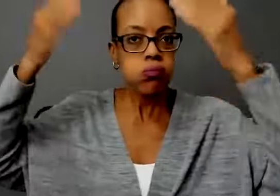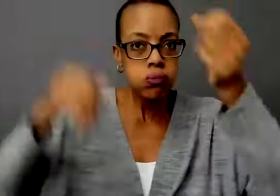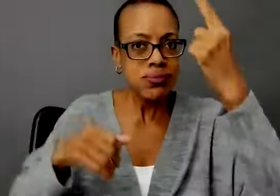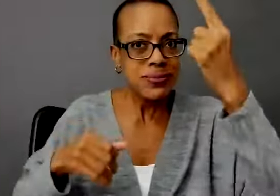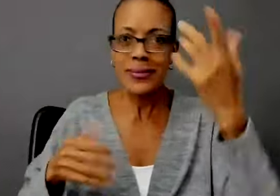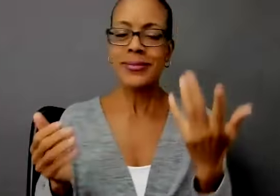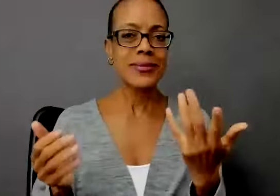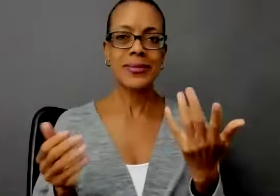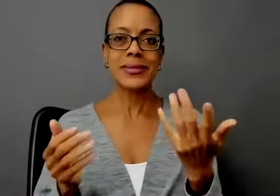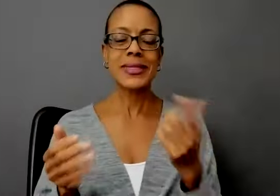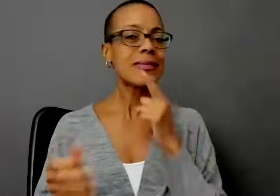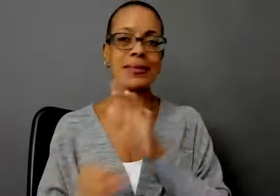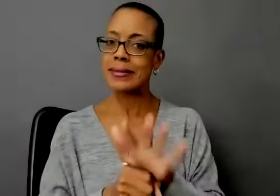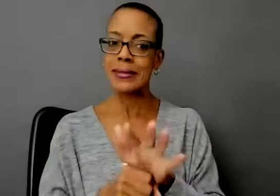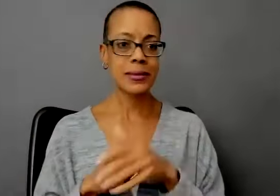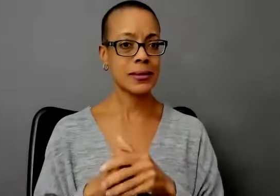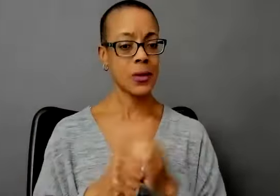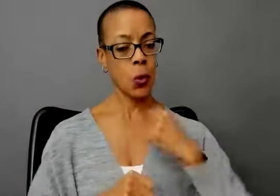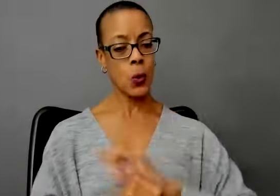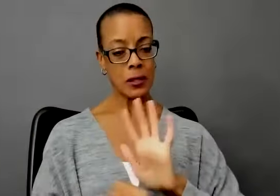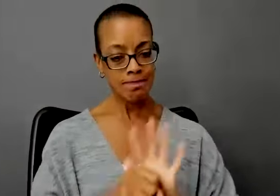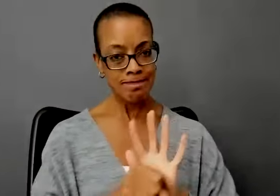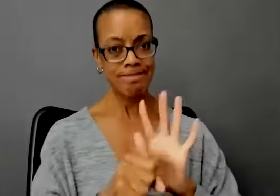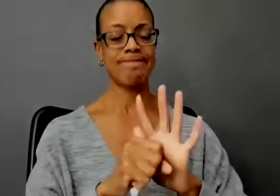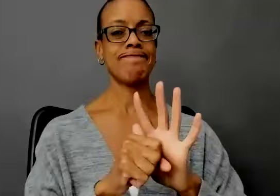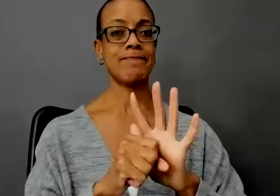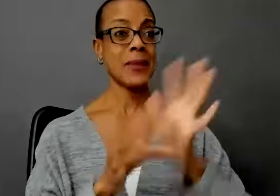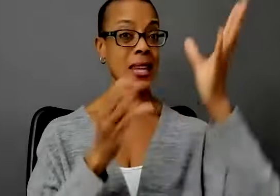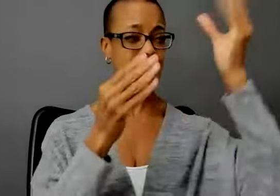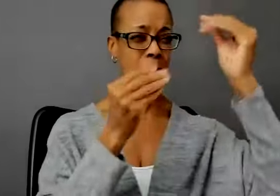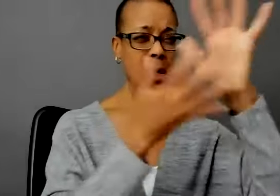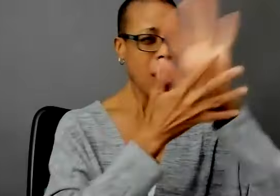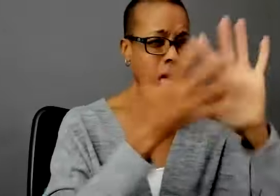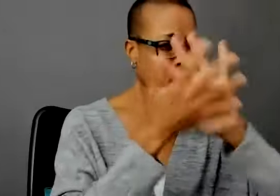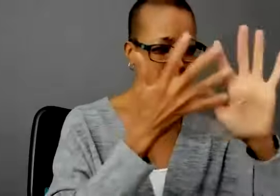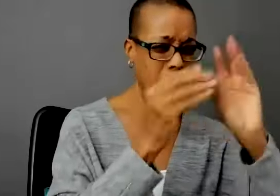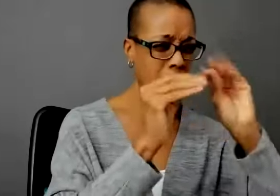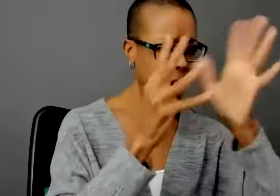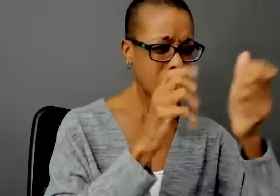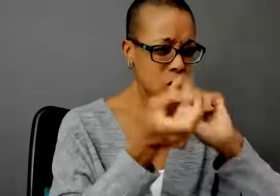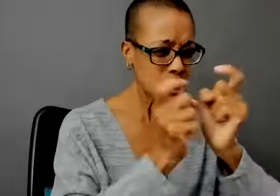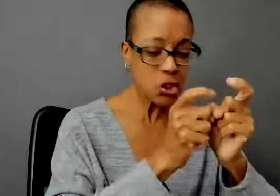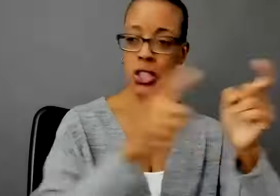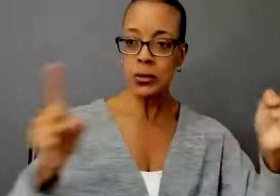it's incumbent upon us to bridge the gap by disseminating information about legislative changes in a clear and accessible